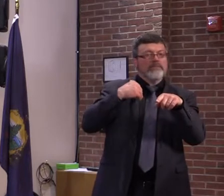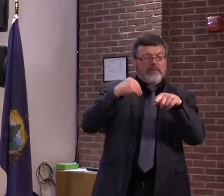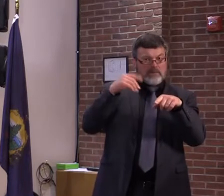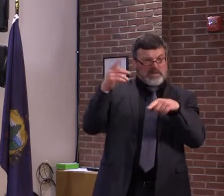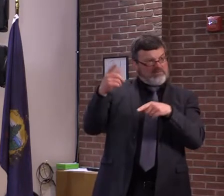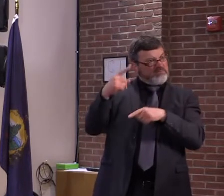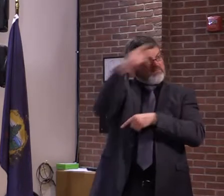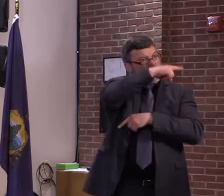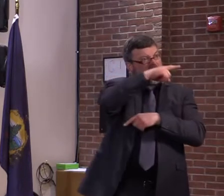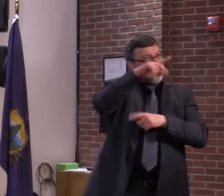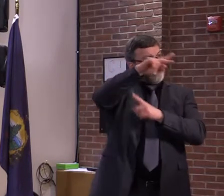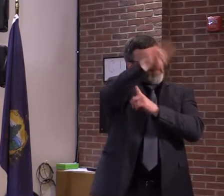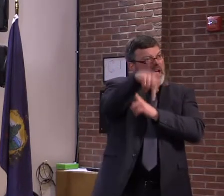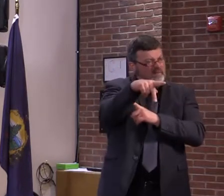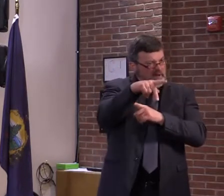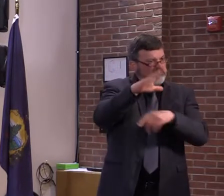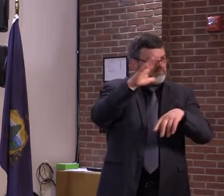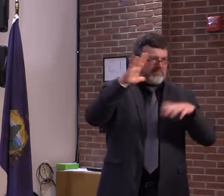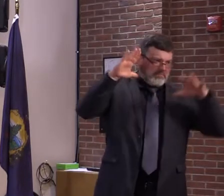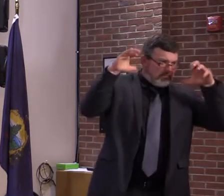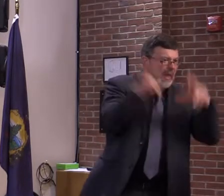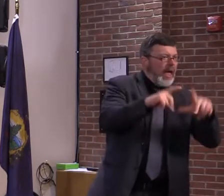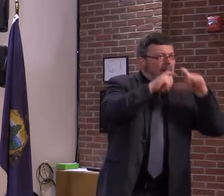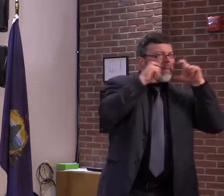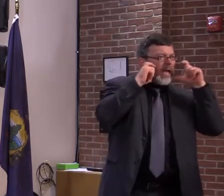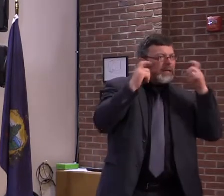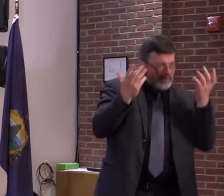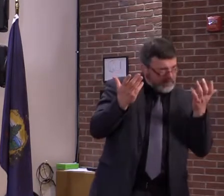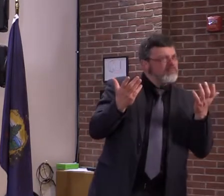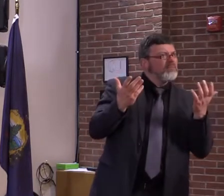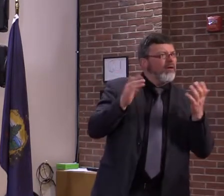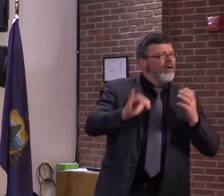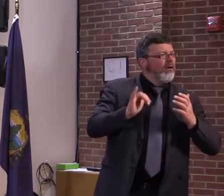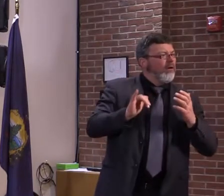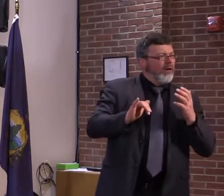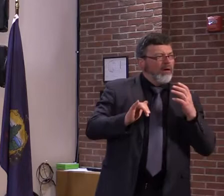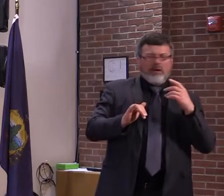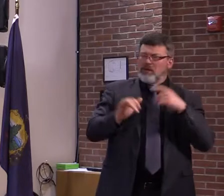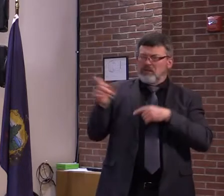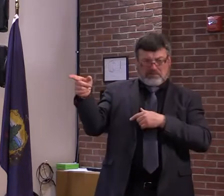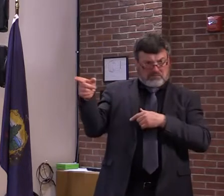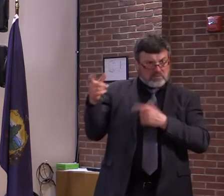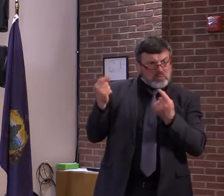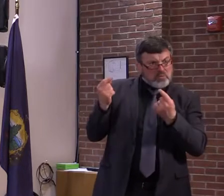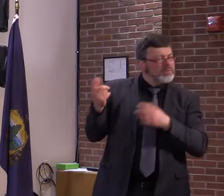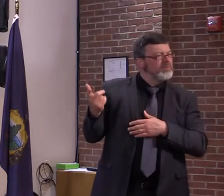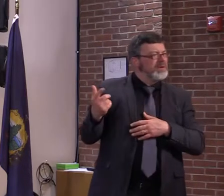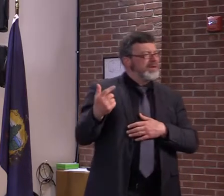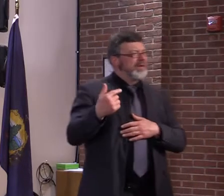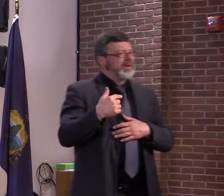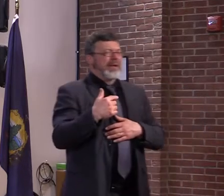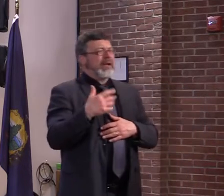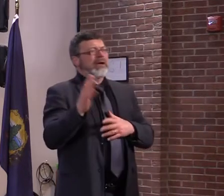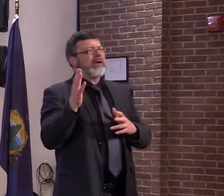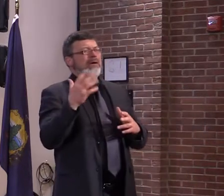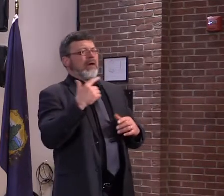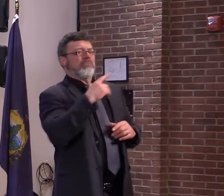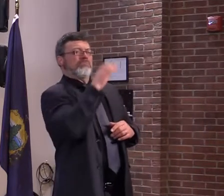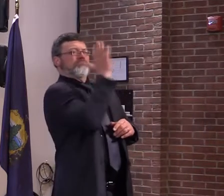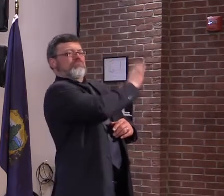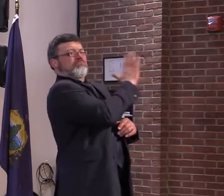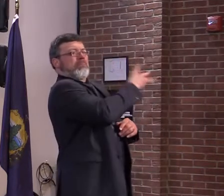you. Obviously, every jurisdiction is going to have to make decisions about what